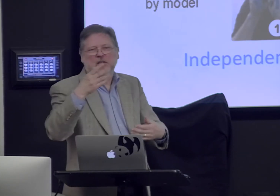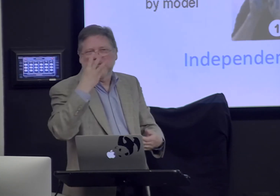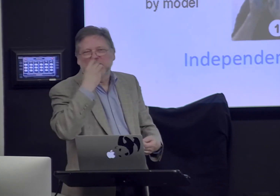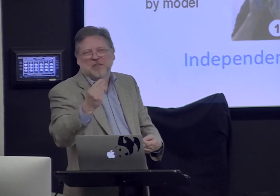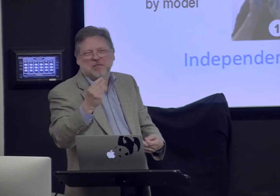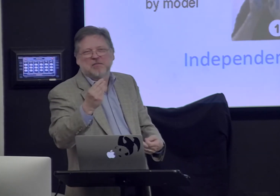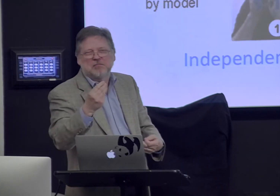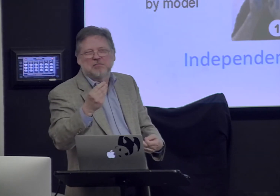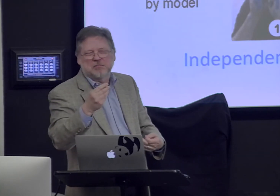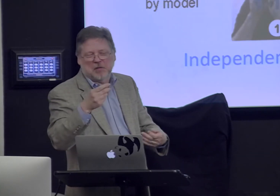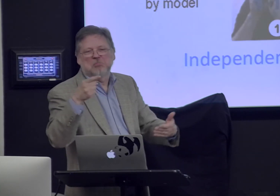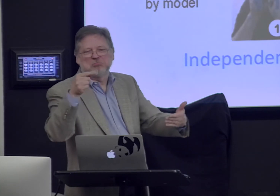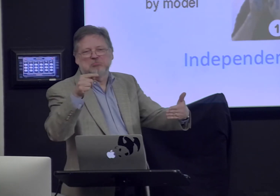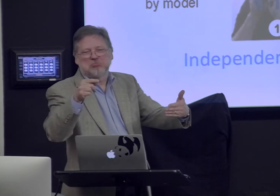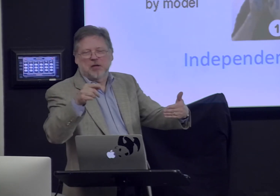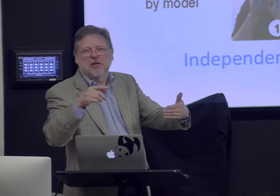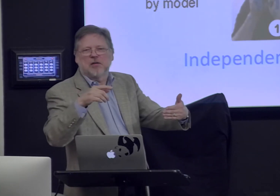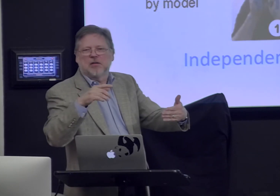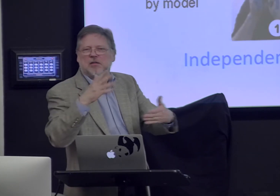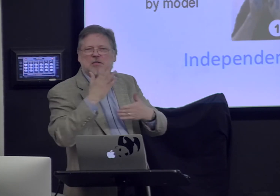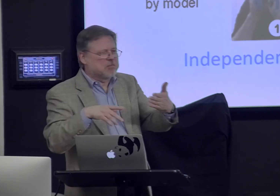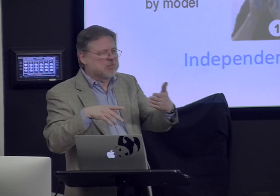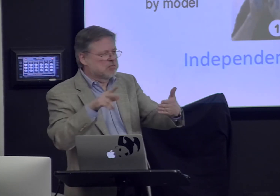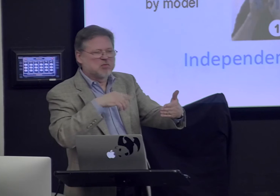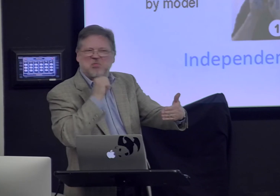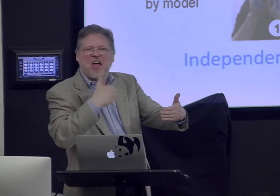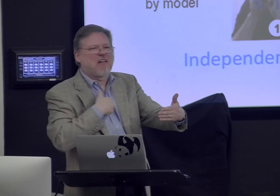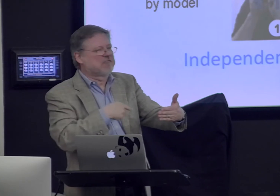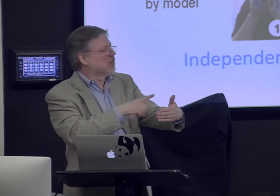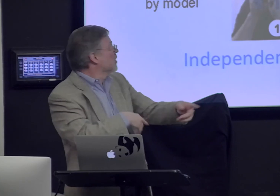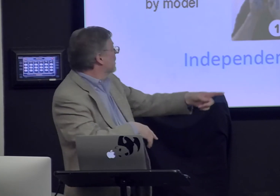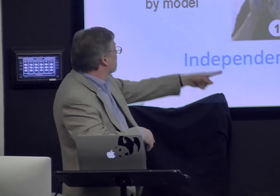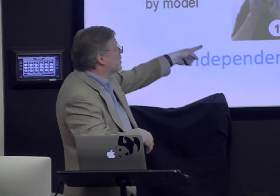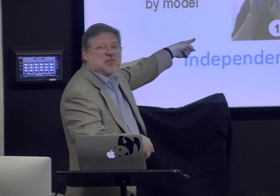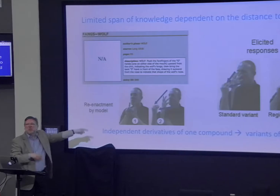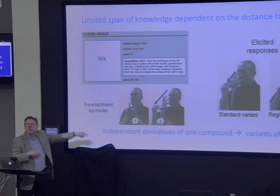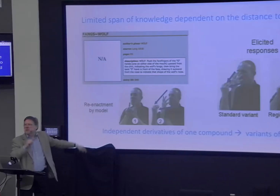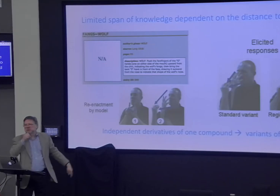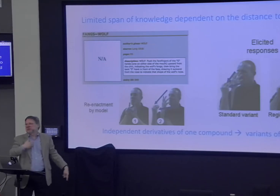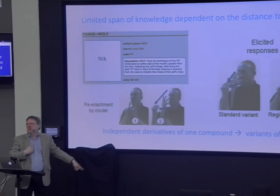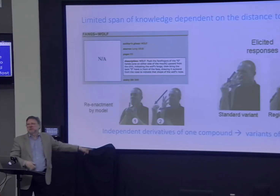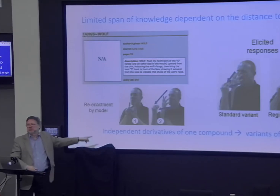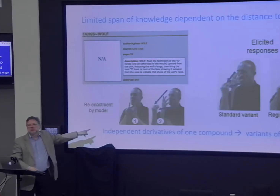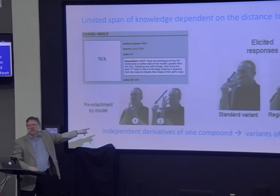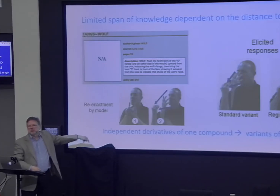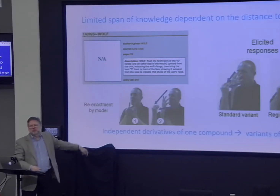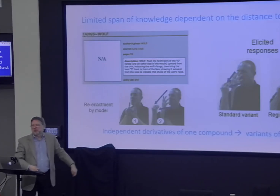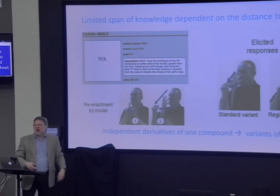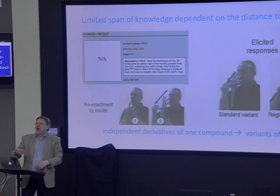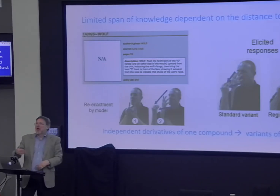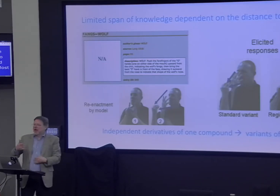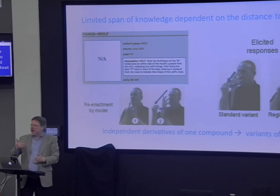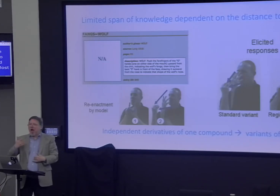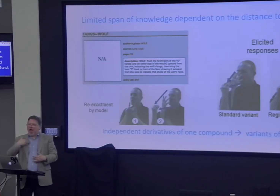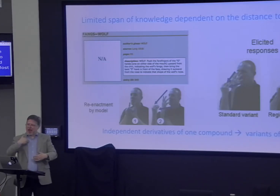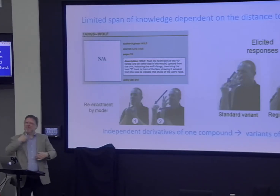Again, we showed 4 images to participants, and most of them pointed to the sign with the muzzle, only the muzzle, as the one that